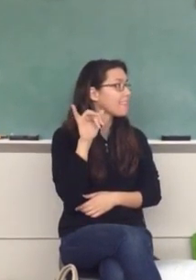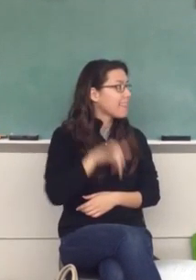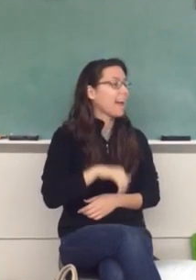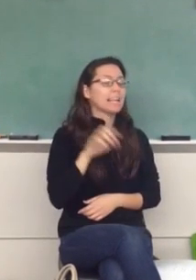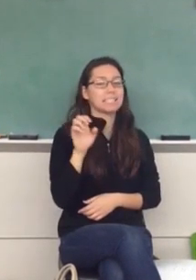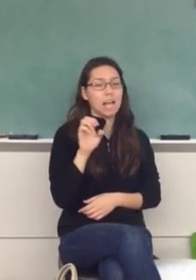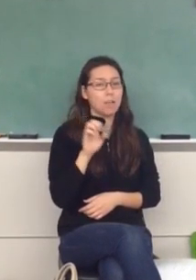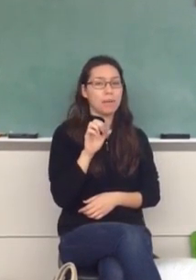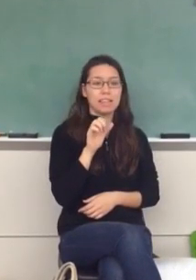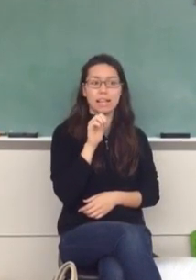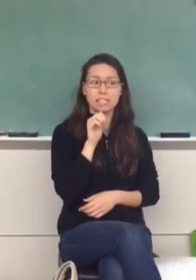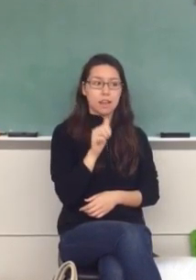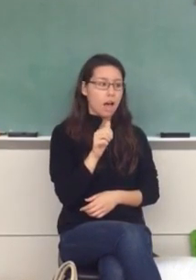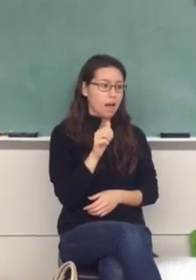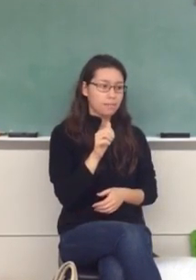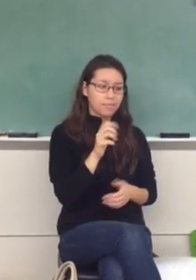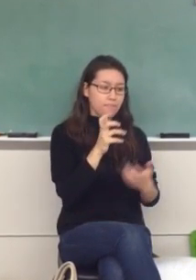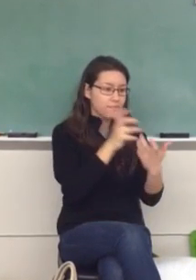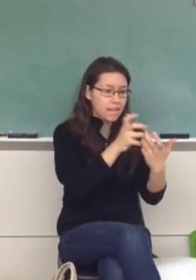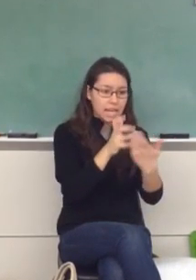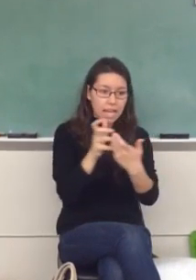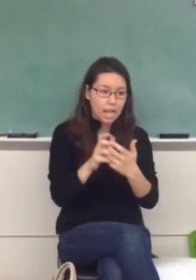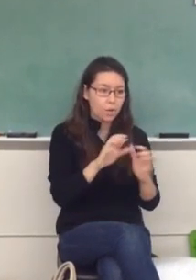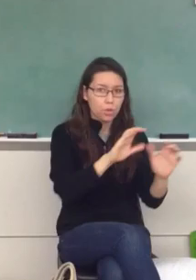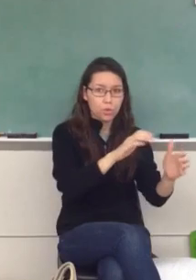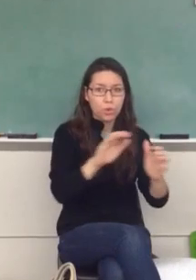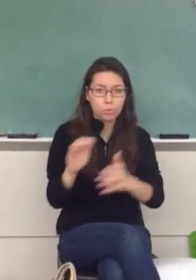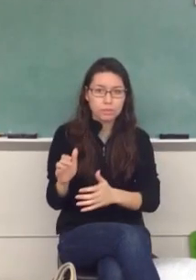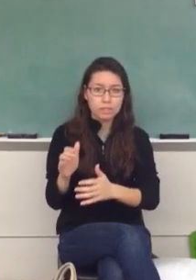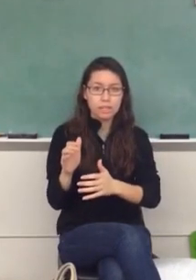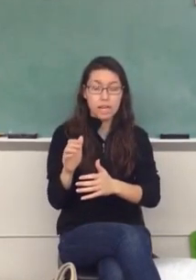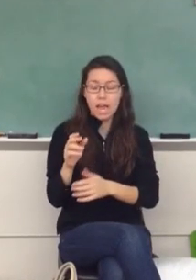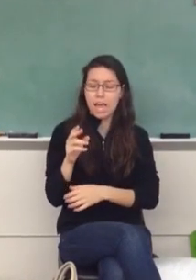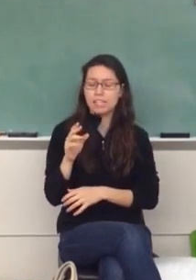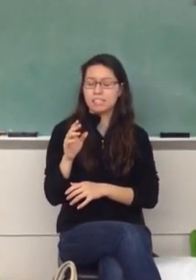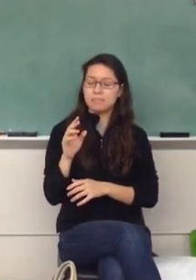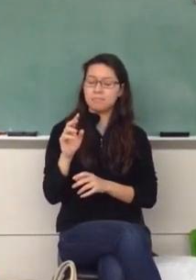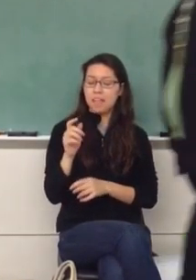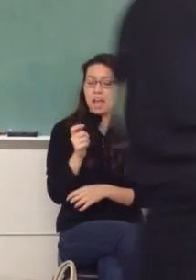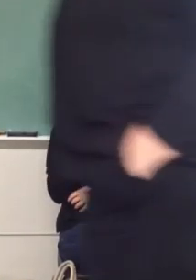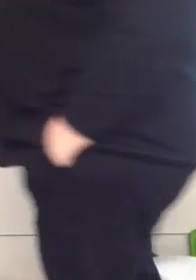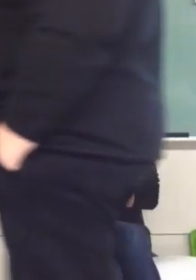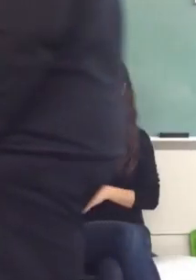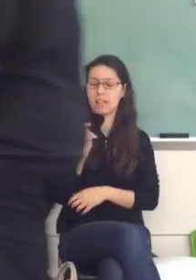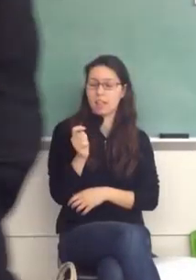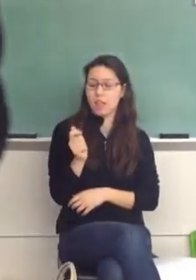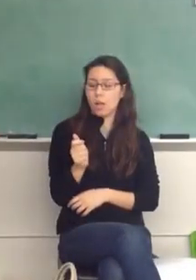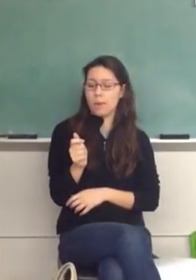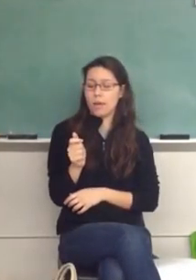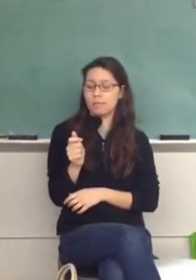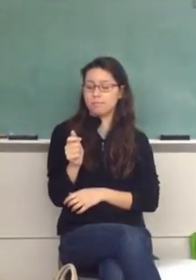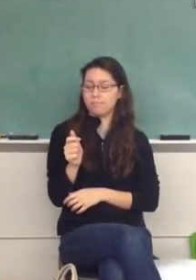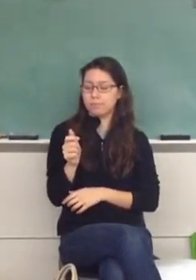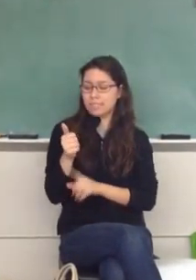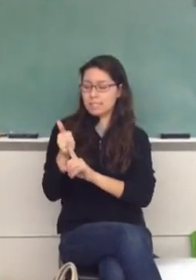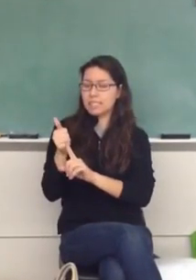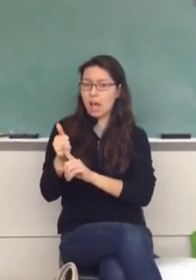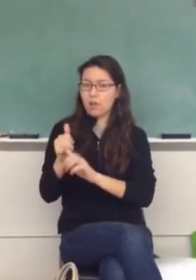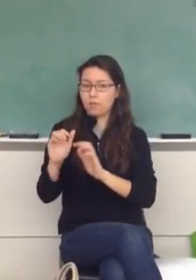itself. Hydrogen's my favorite. It is grouped with group 1 because it behaves like elements in group